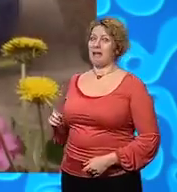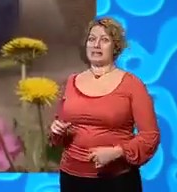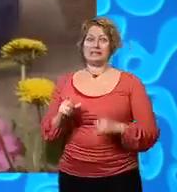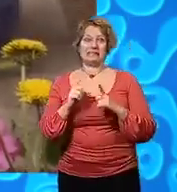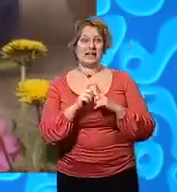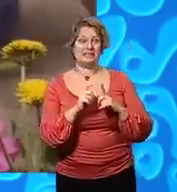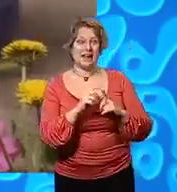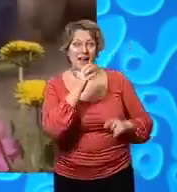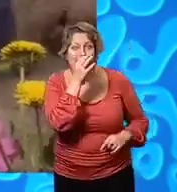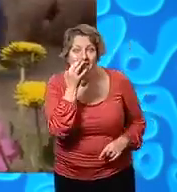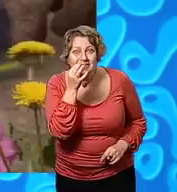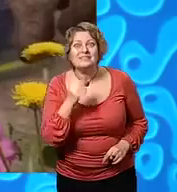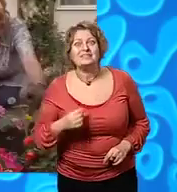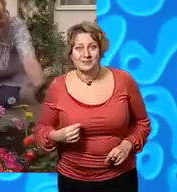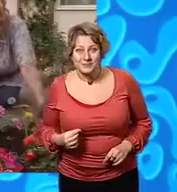Dandelions.